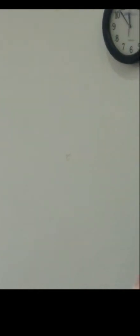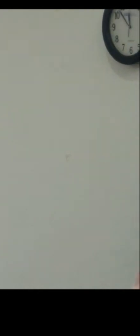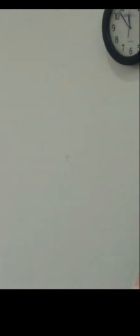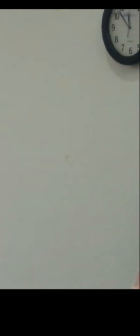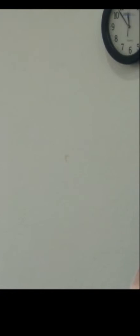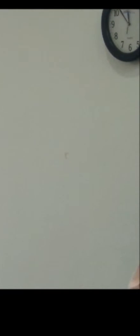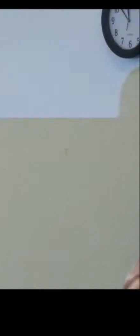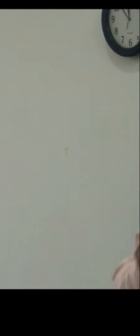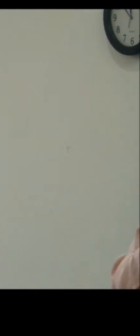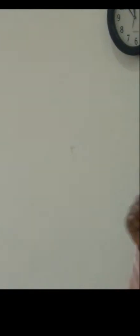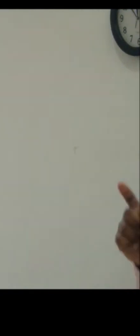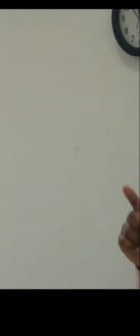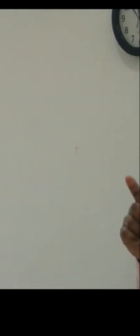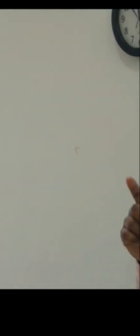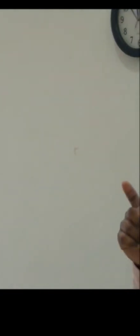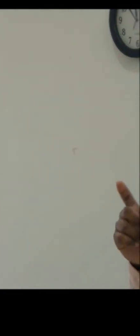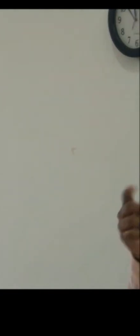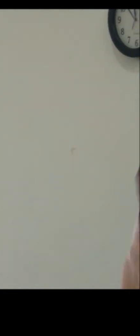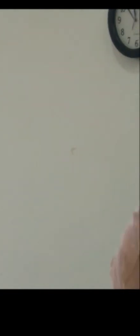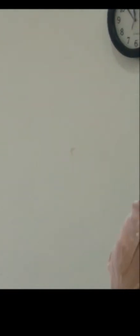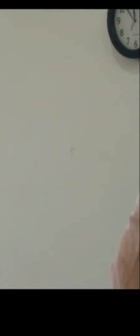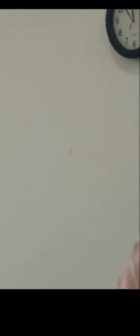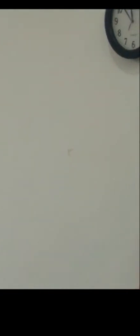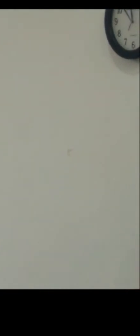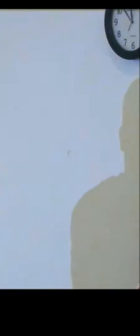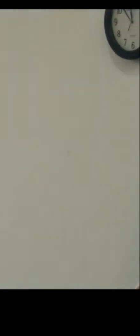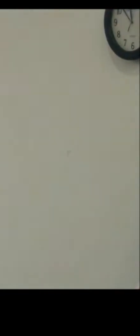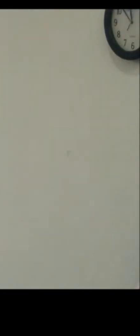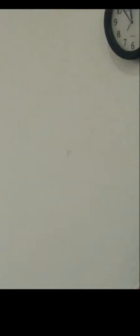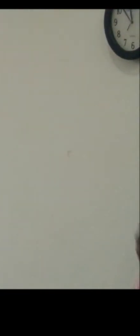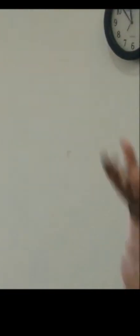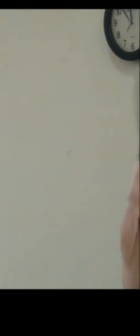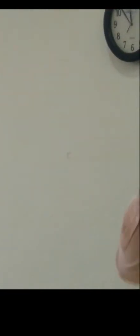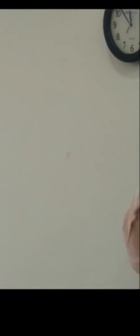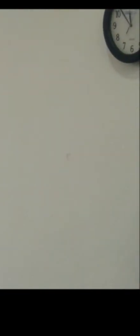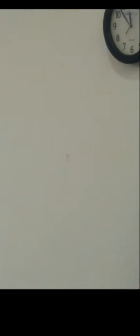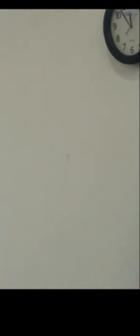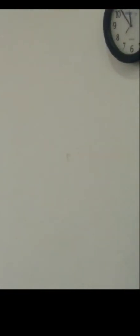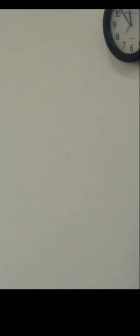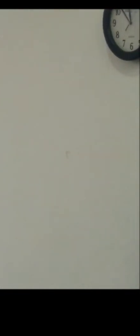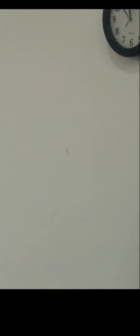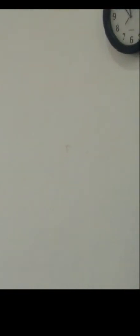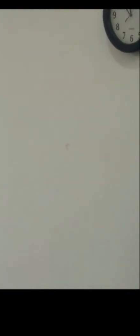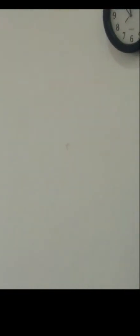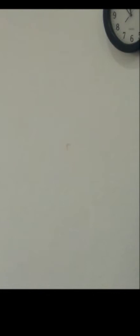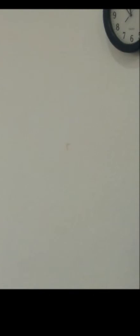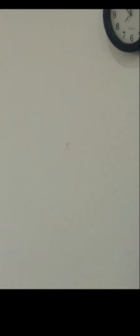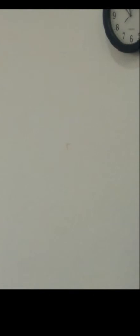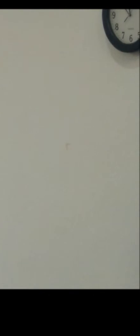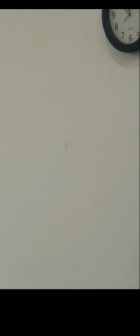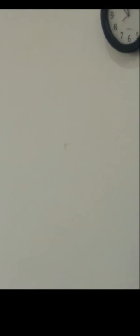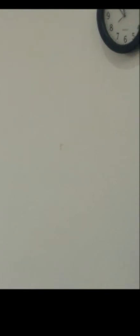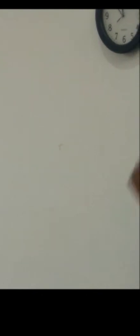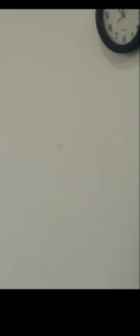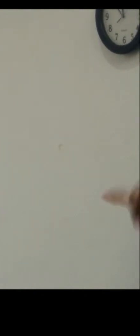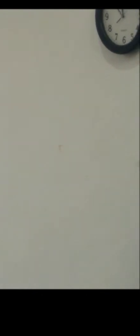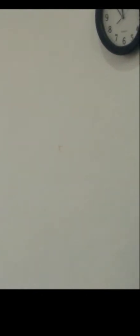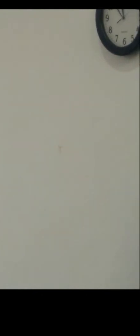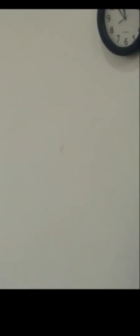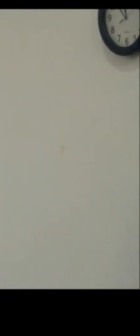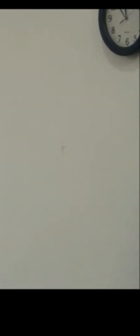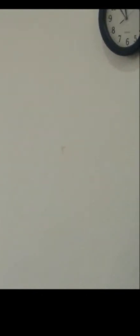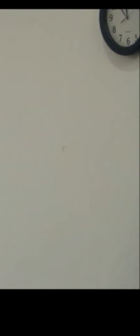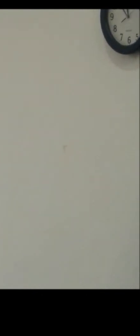that though it might be that way, it doesn't have to stay that way. I'd like to tell you a few of my experiences and what I've learned.